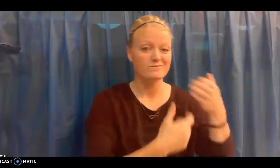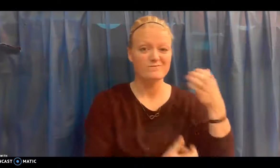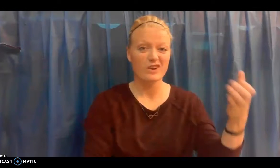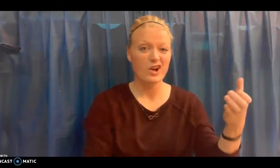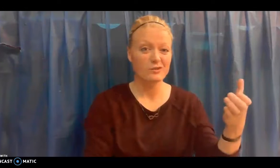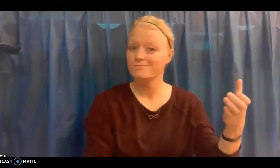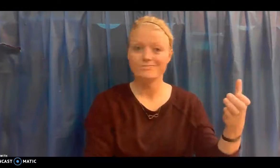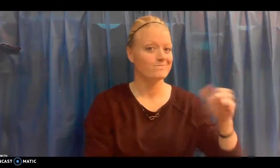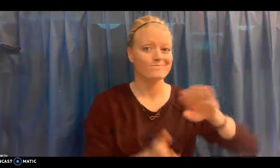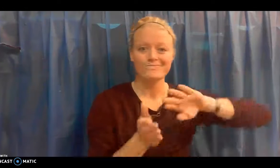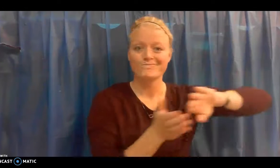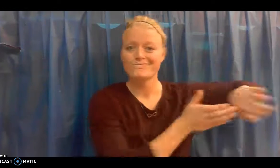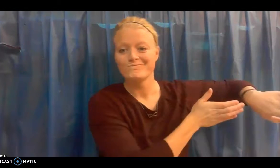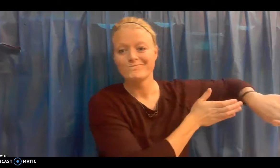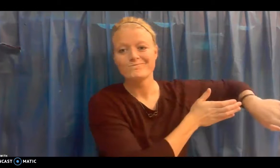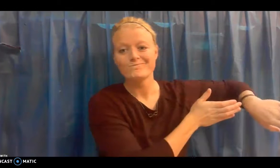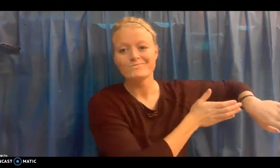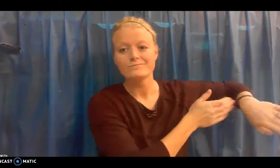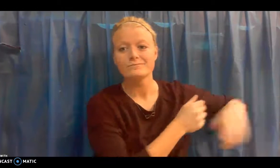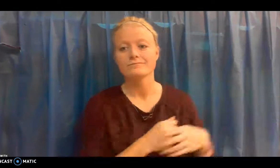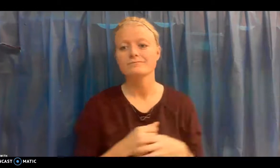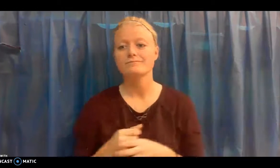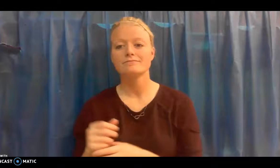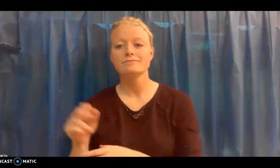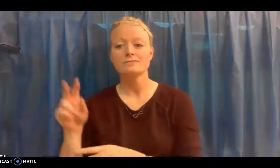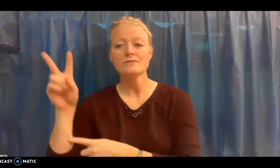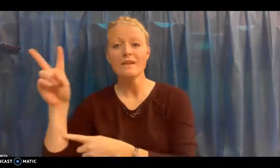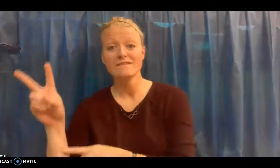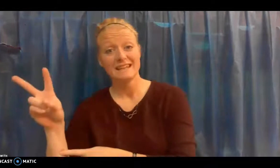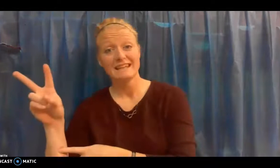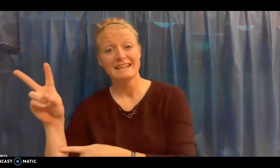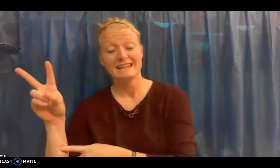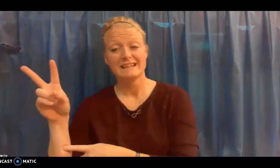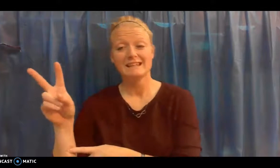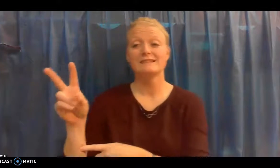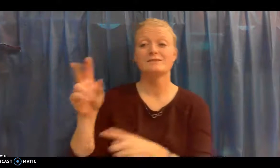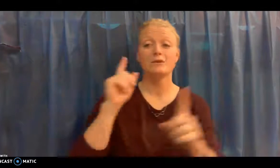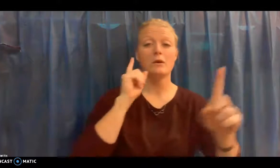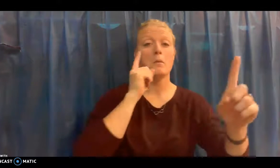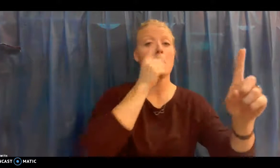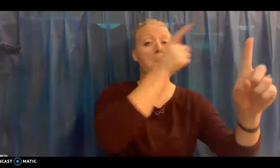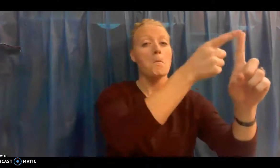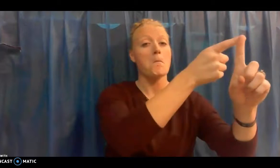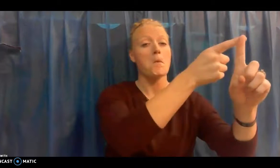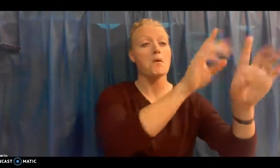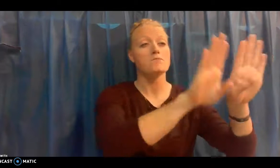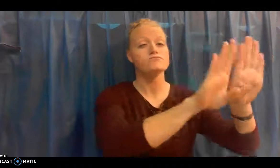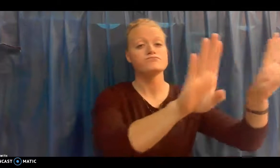like your iPads and your phones. Push it away. V is for